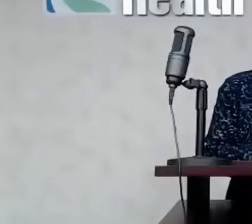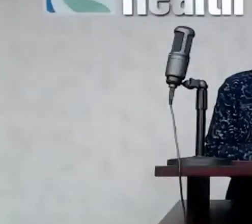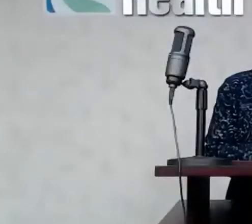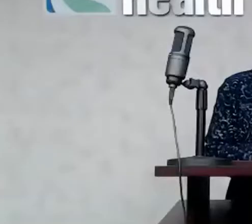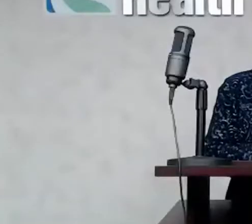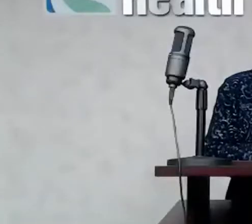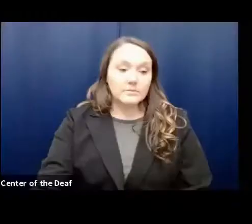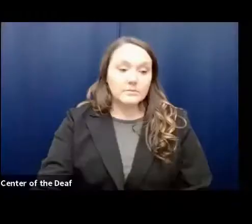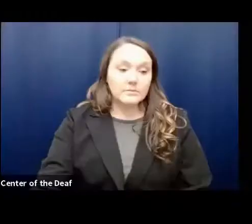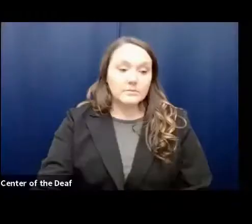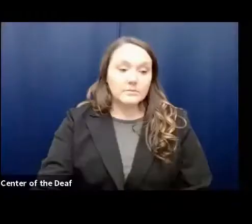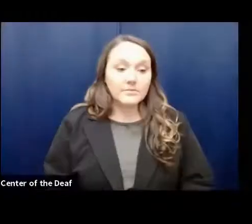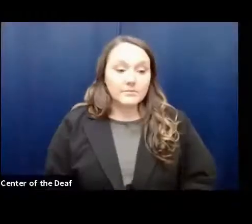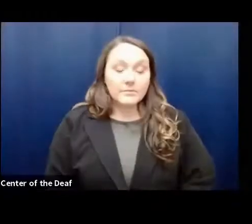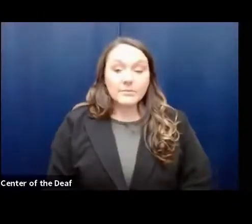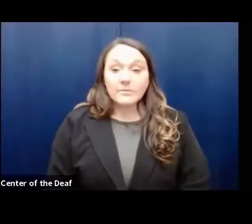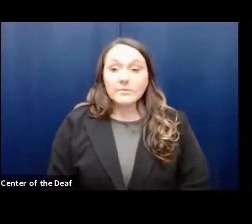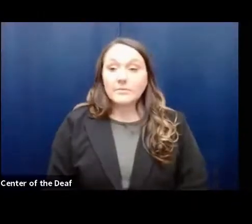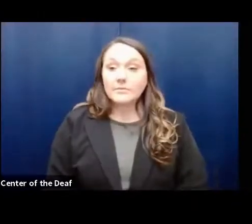All right.